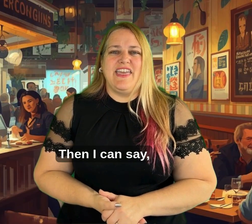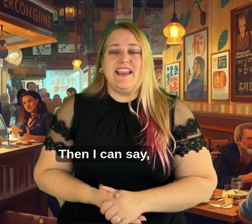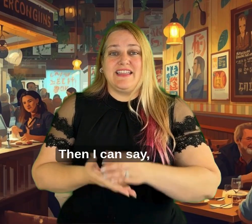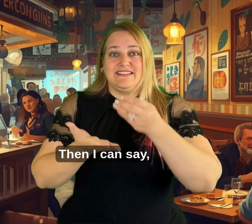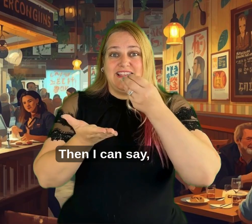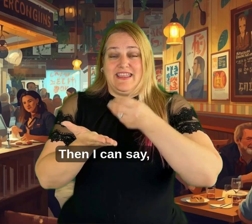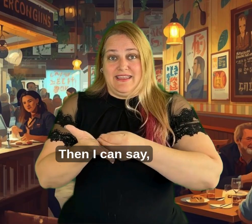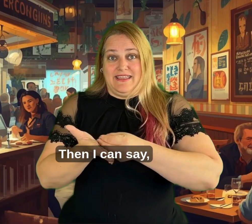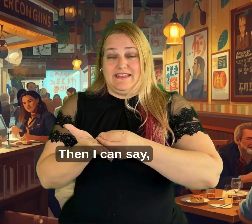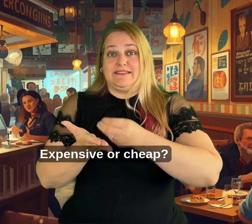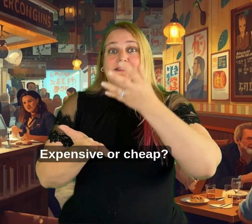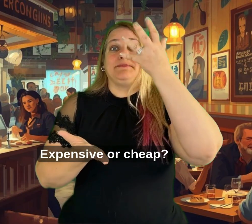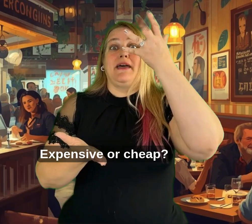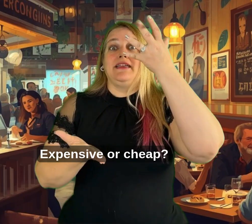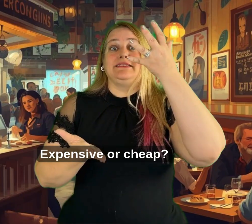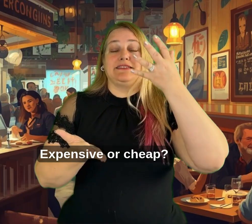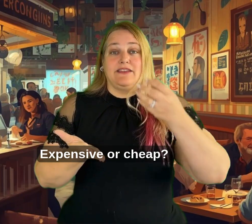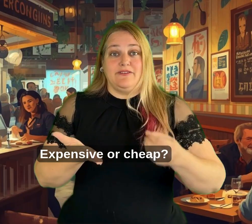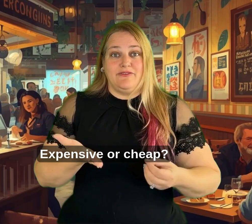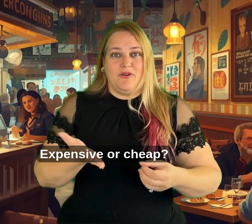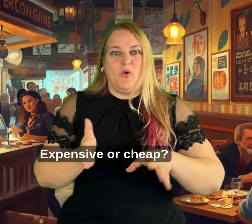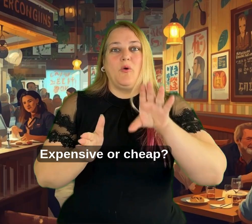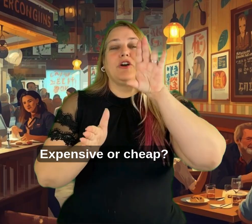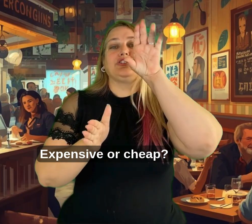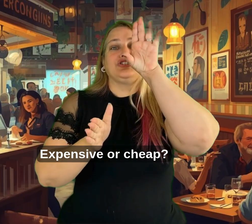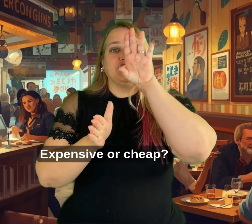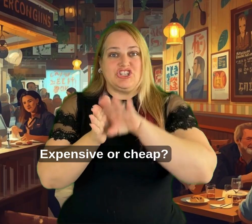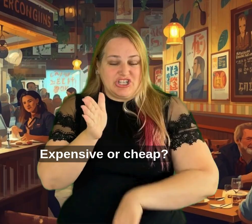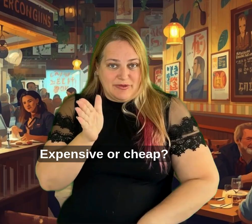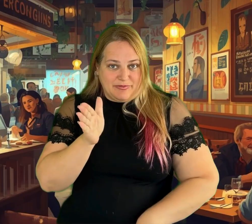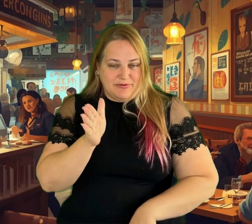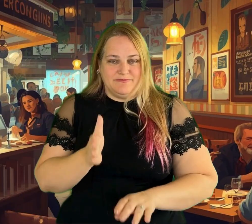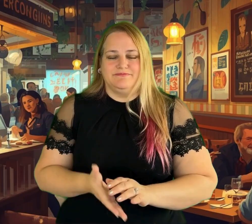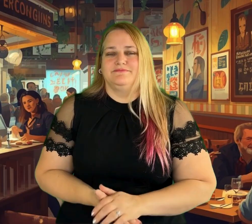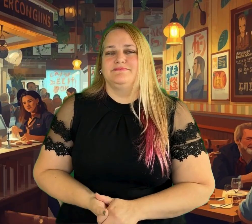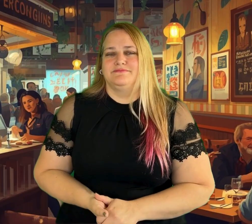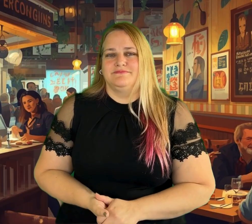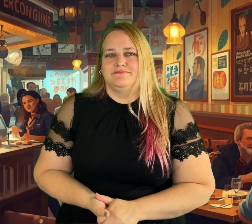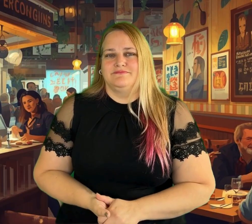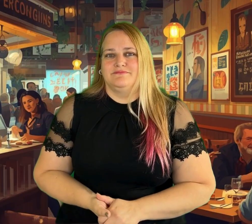Then I can say expensive or cheap.